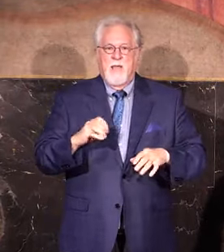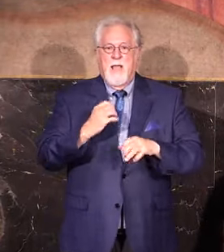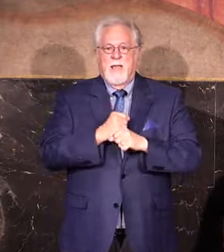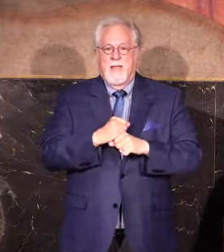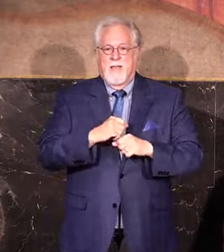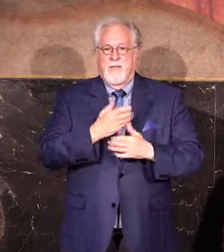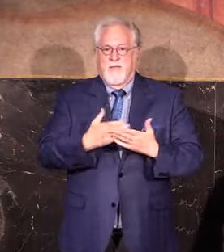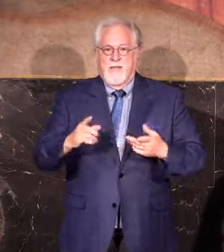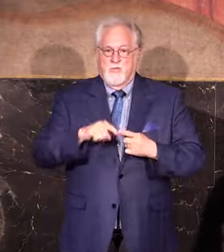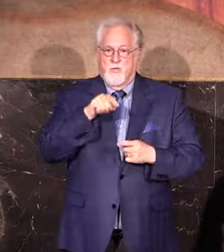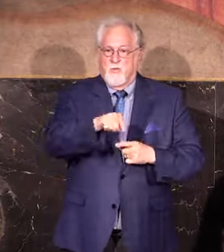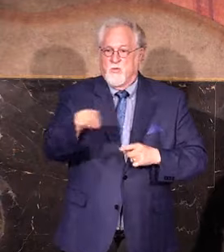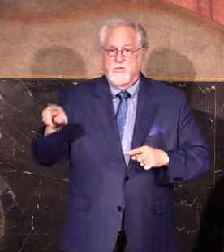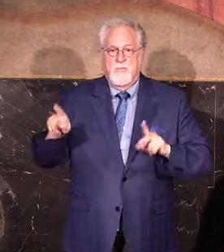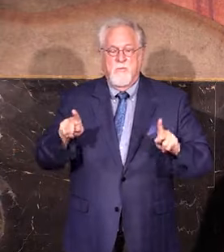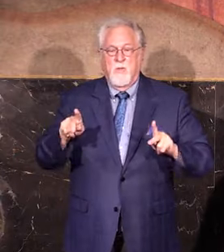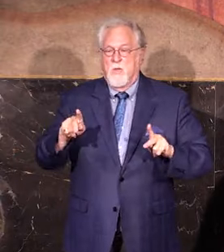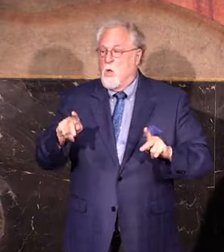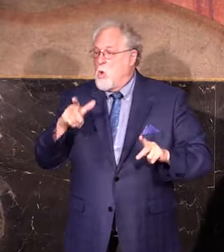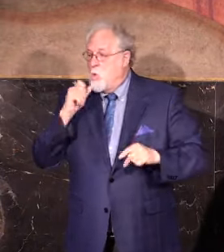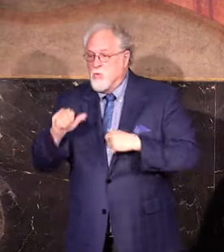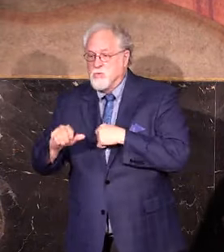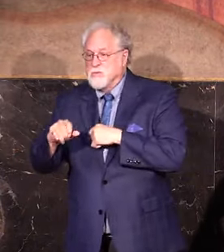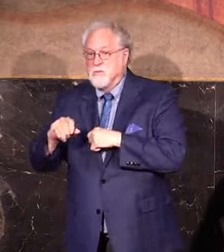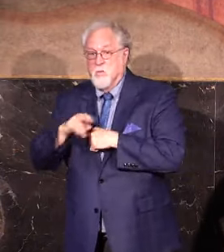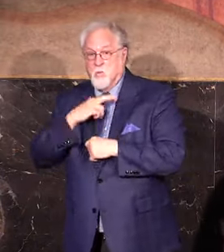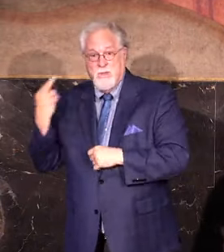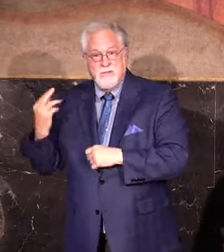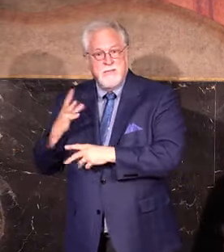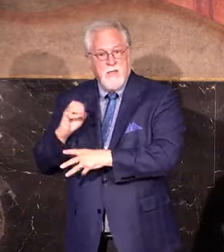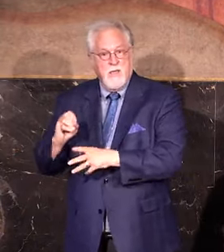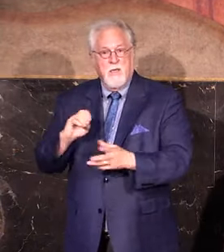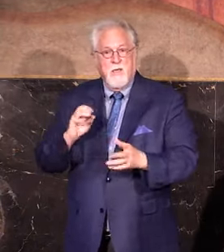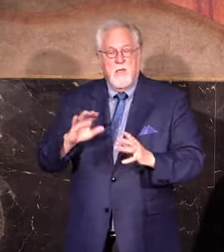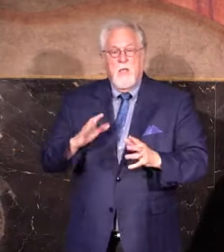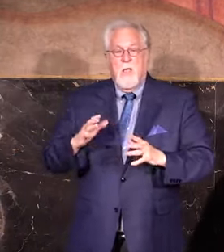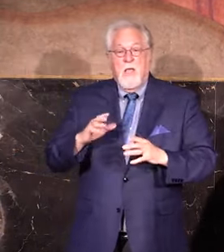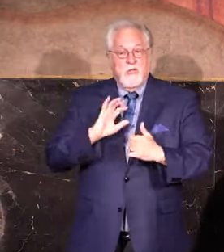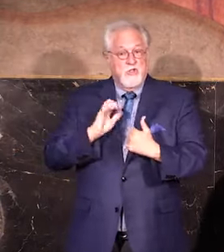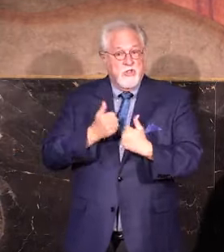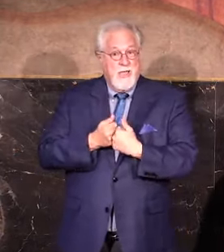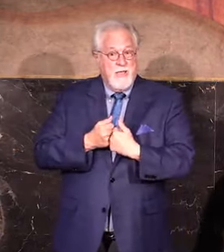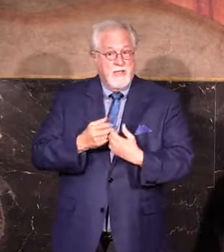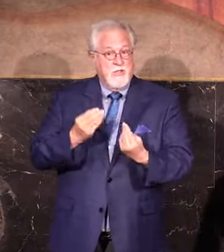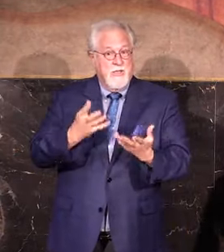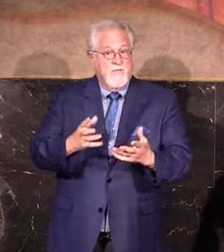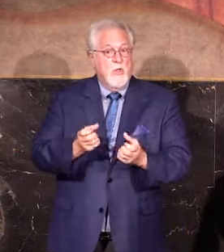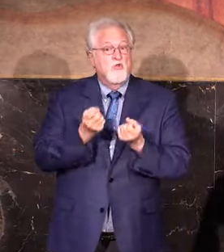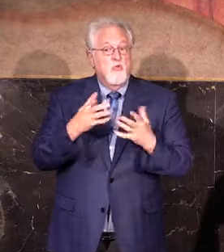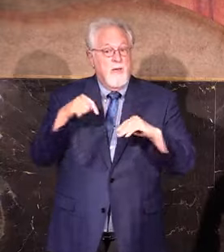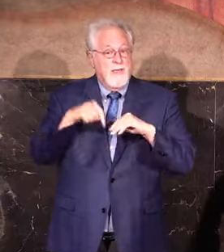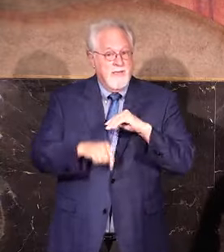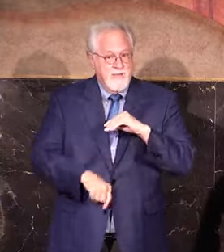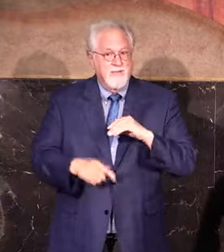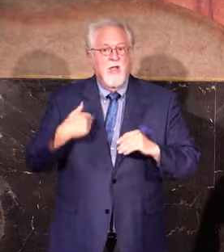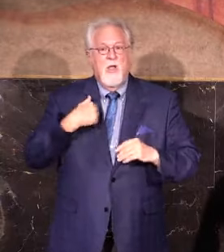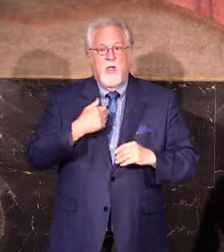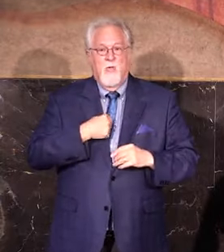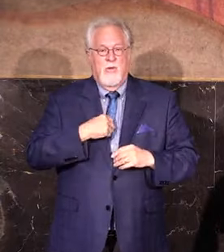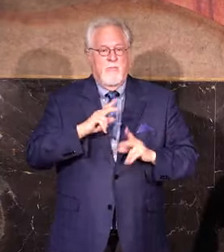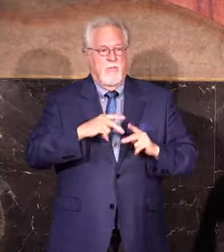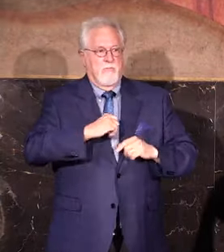resources to those people, find out who may be at risk. And the challenge with giving too many details there is we actually dissuade